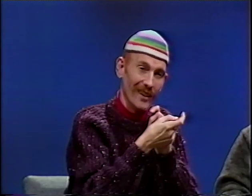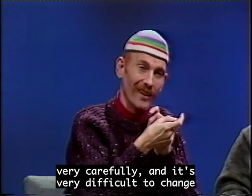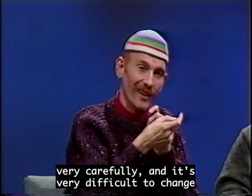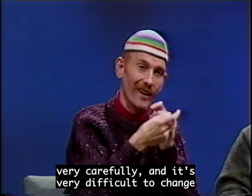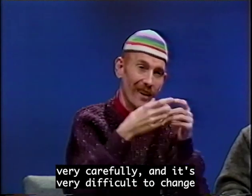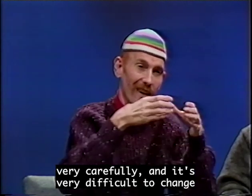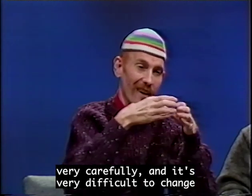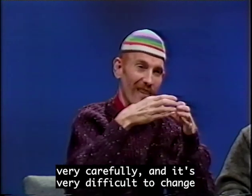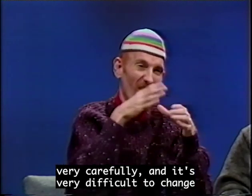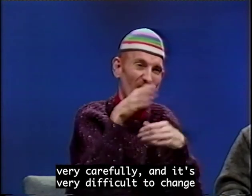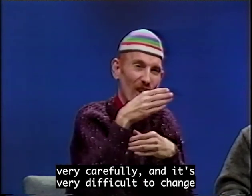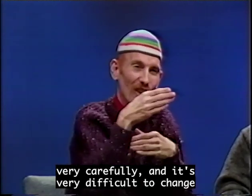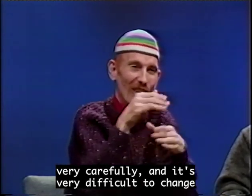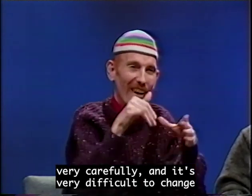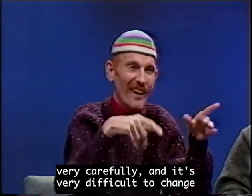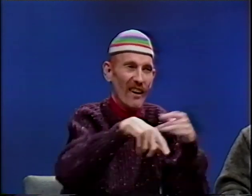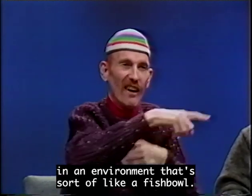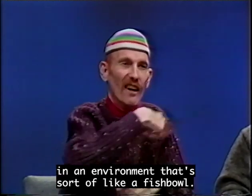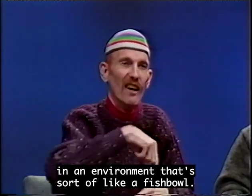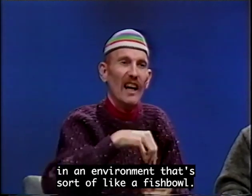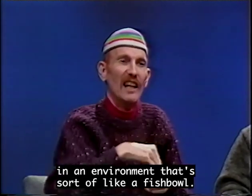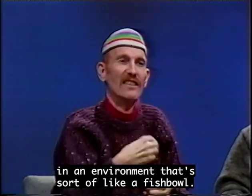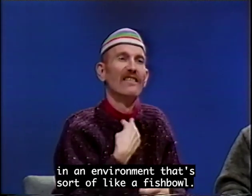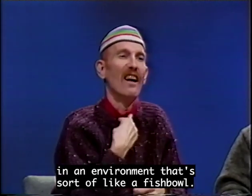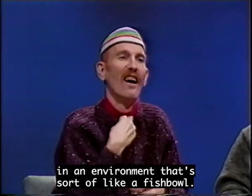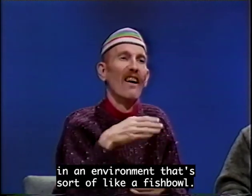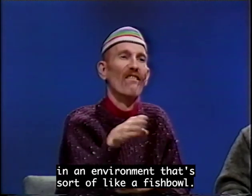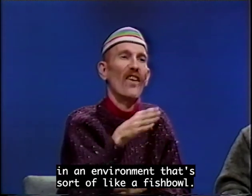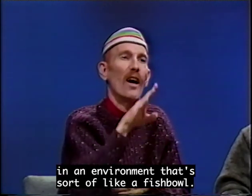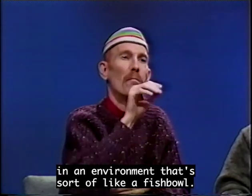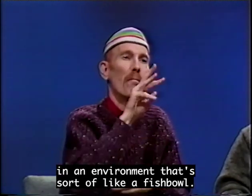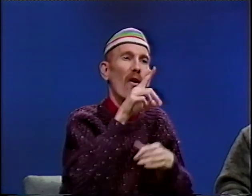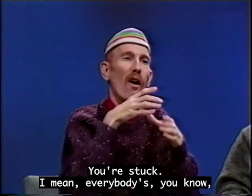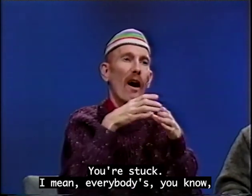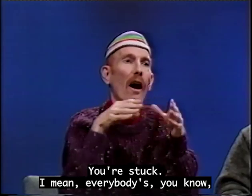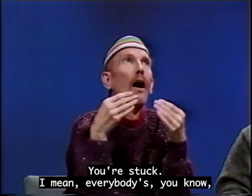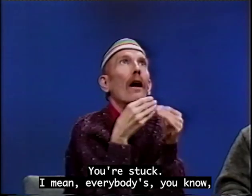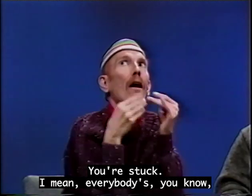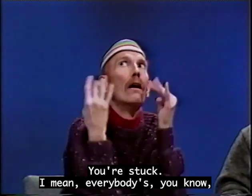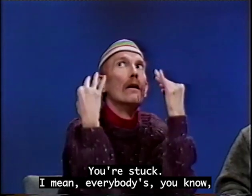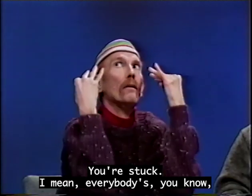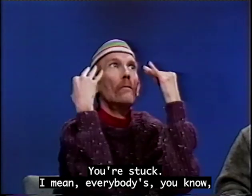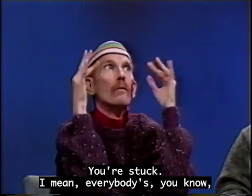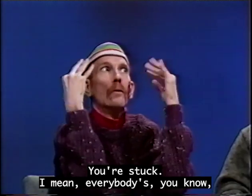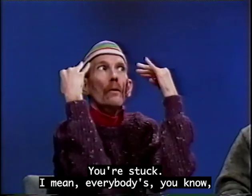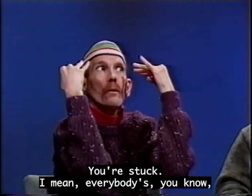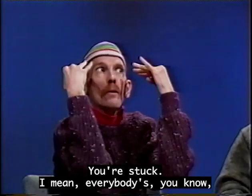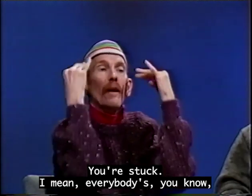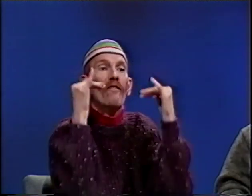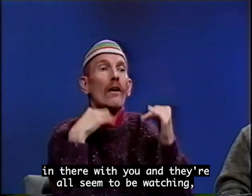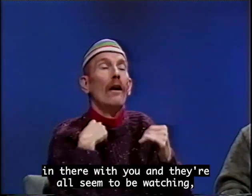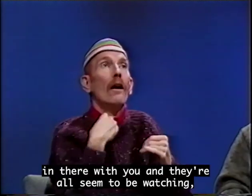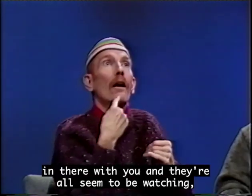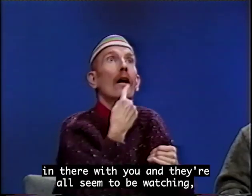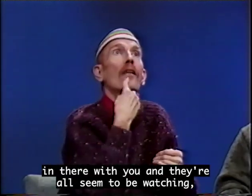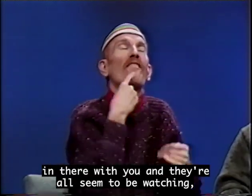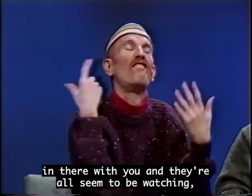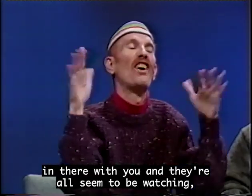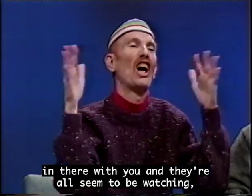very carefully, and it's very difficult to change in an environment that's sort of like a fishbowl. You're stuck. I mean, everybody's, you know, in there with you, and they all seem to